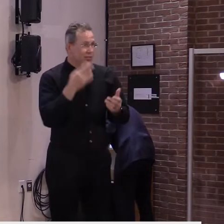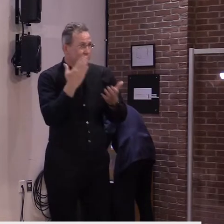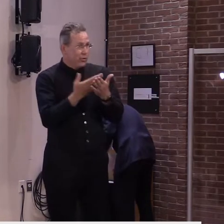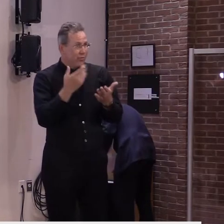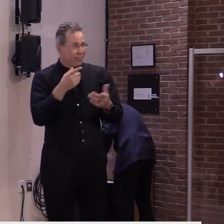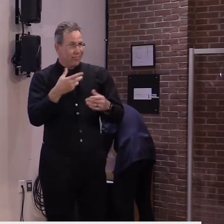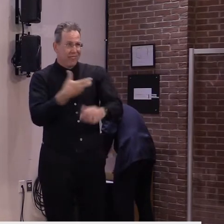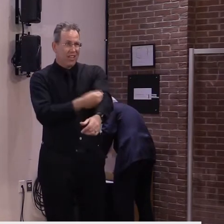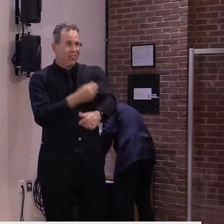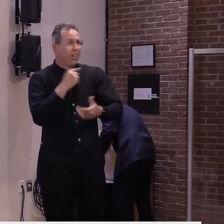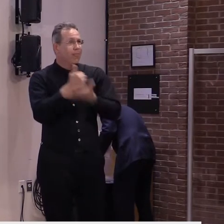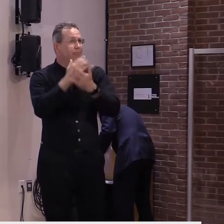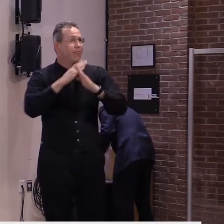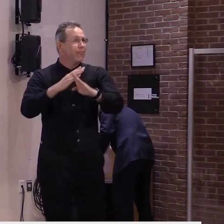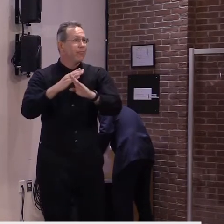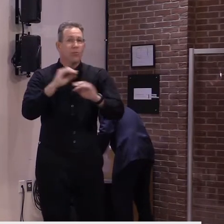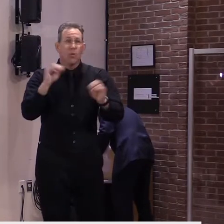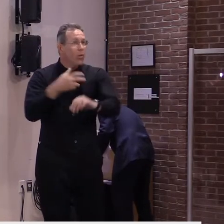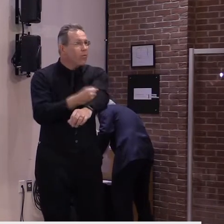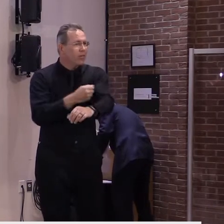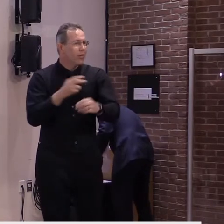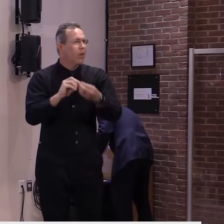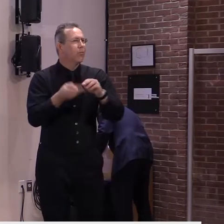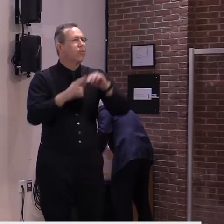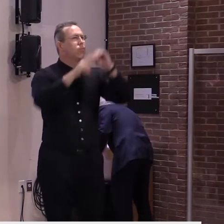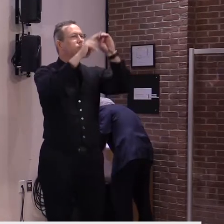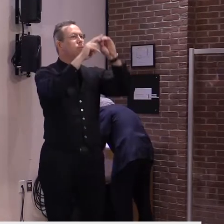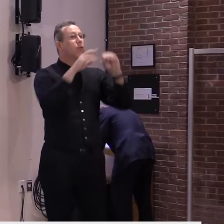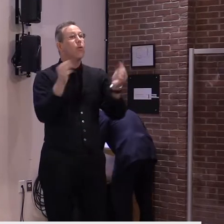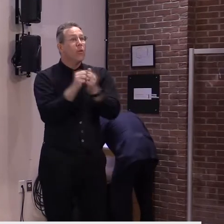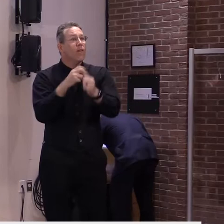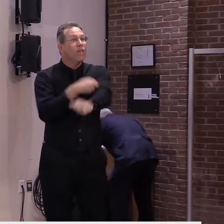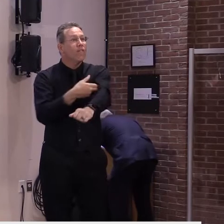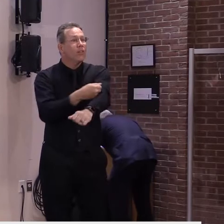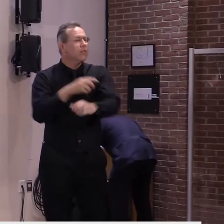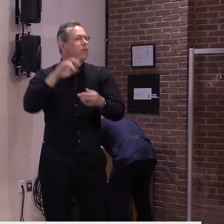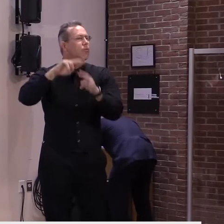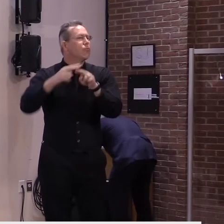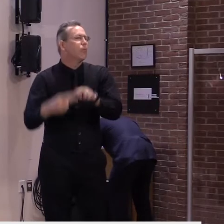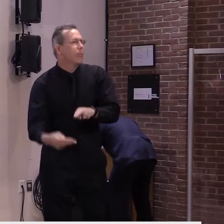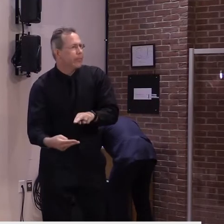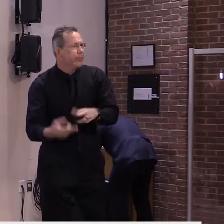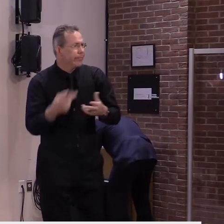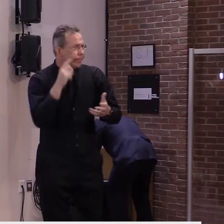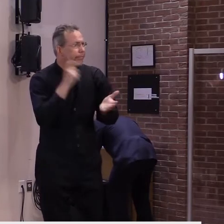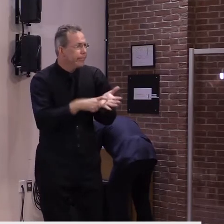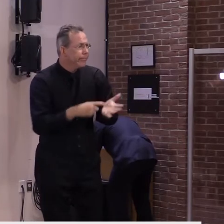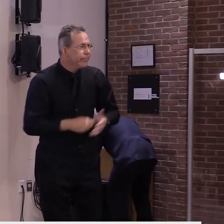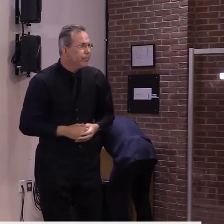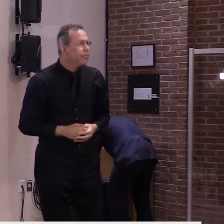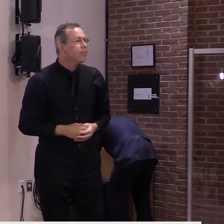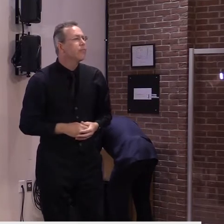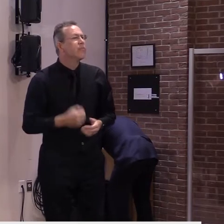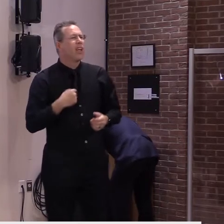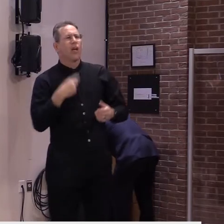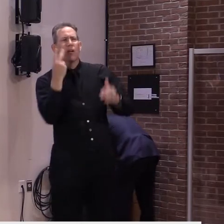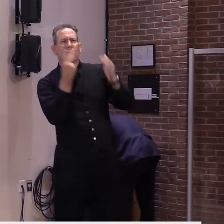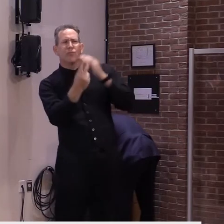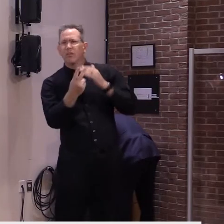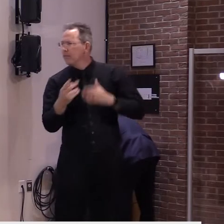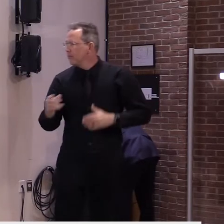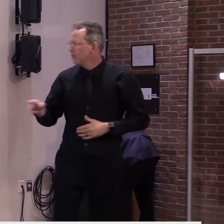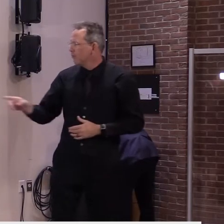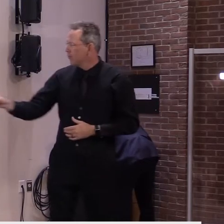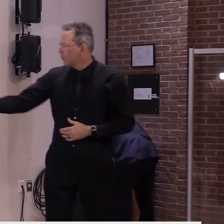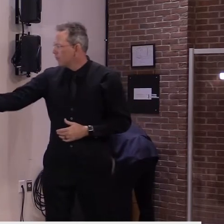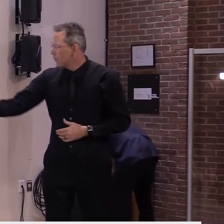vaccinated. Looking at our case forecast, we see that our 7-day trend continues to closely track the April 26th forecast,